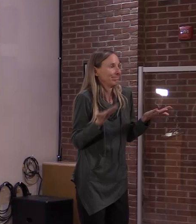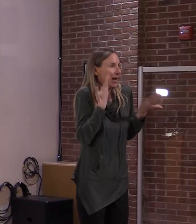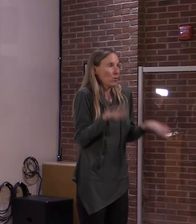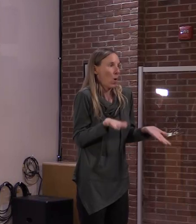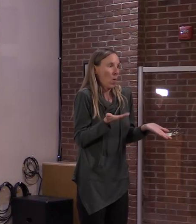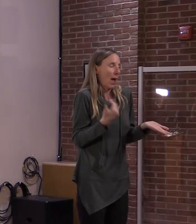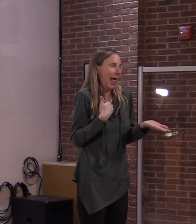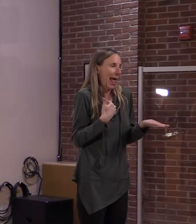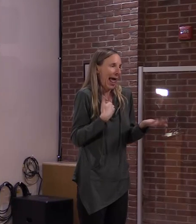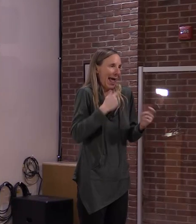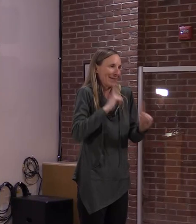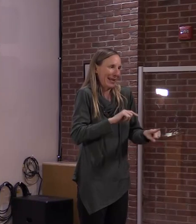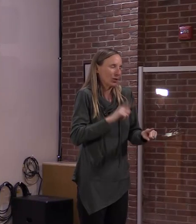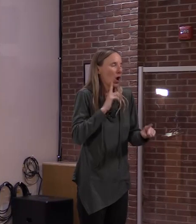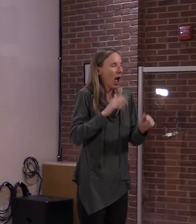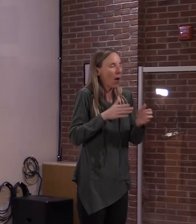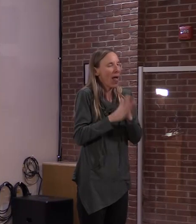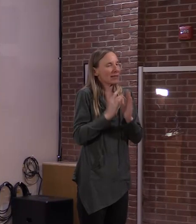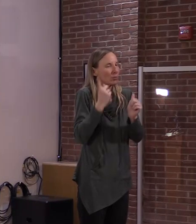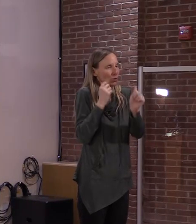don't have that information.